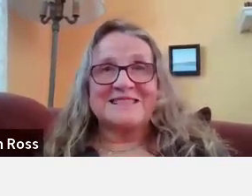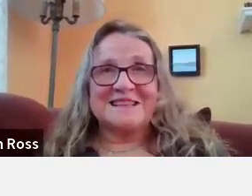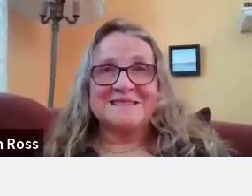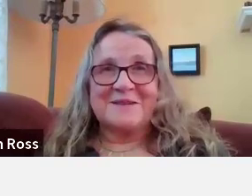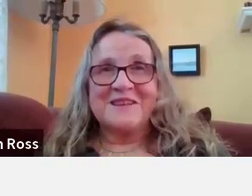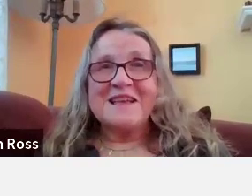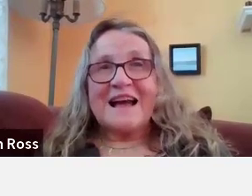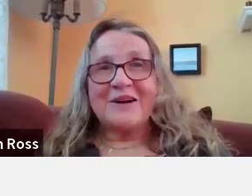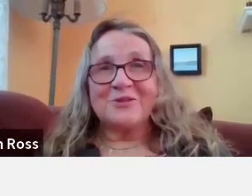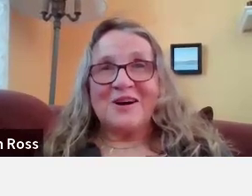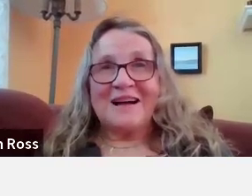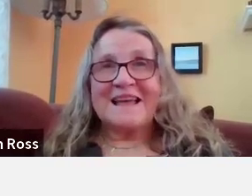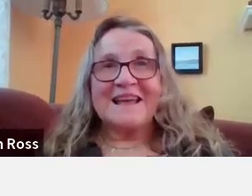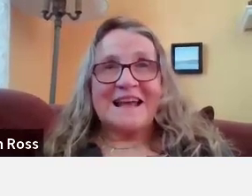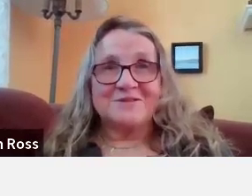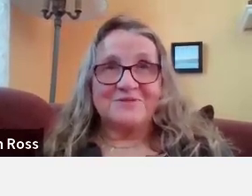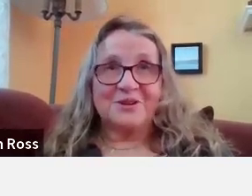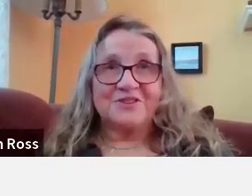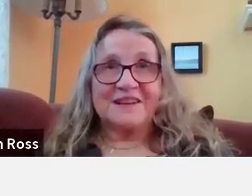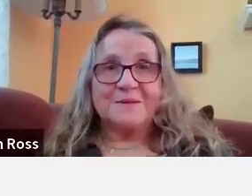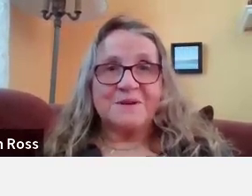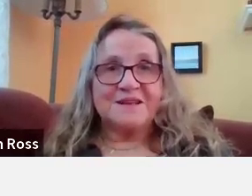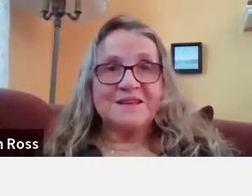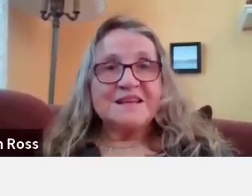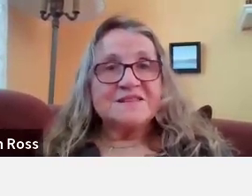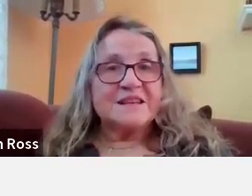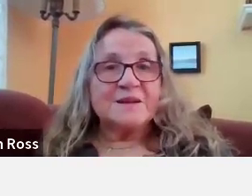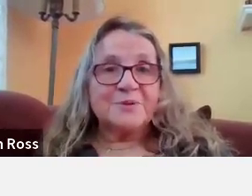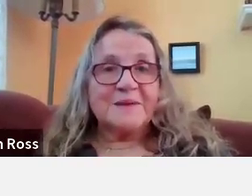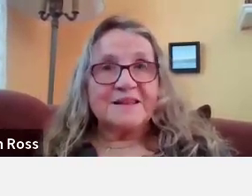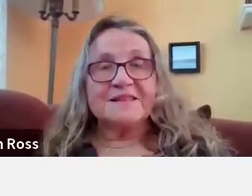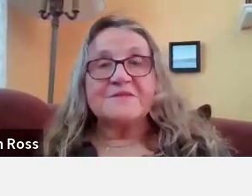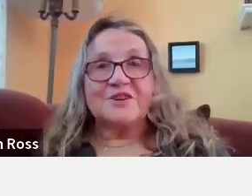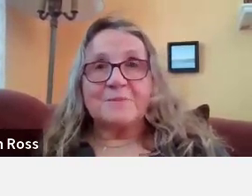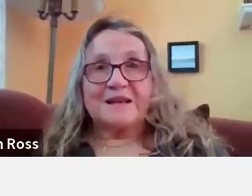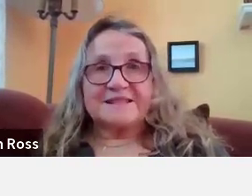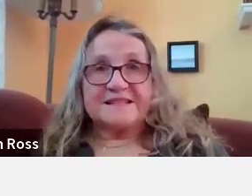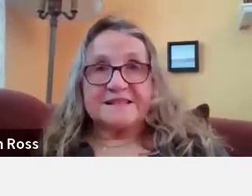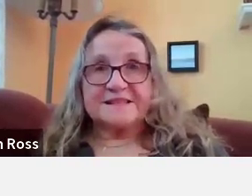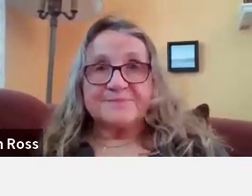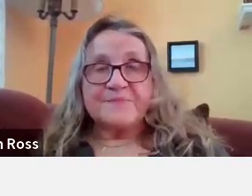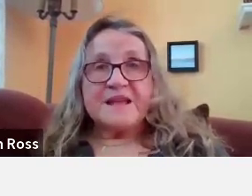do have a sense of how long and how difficult it can be to implement